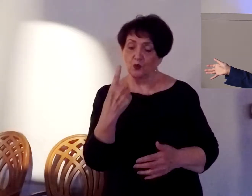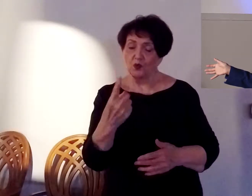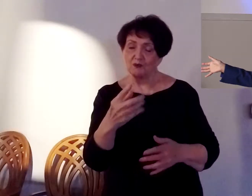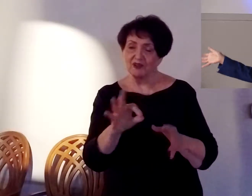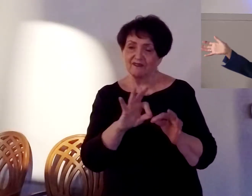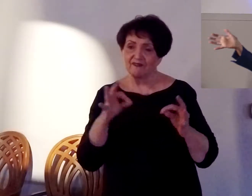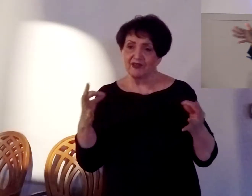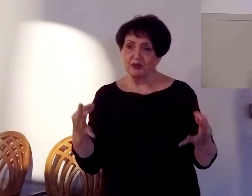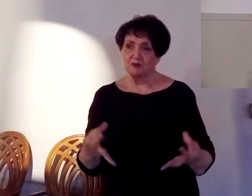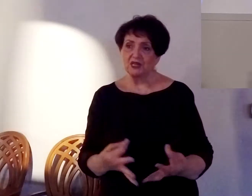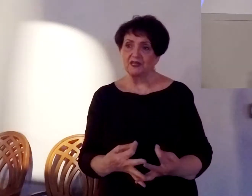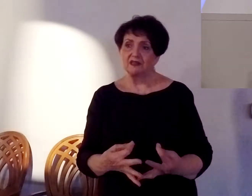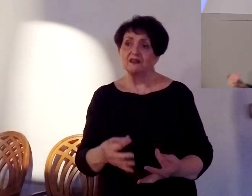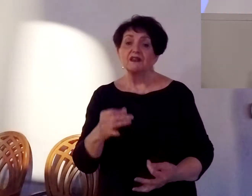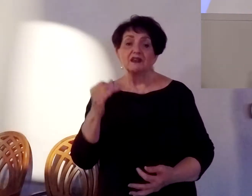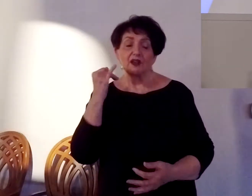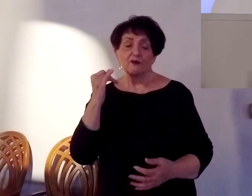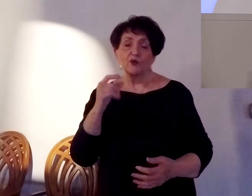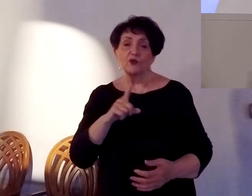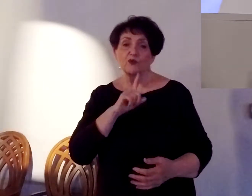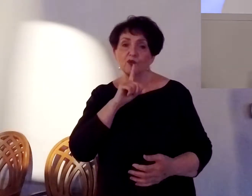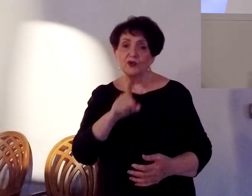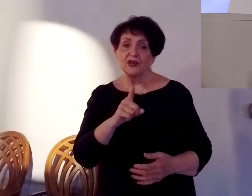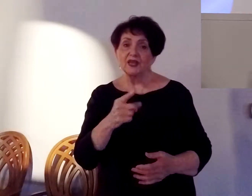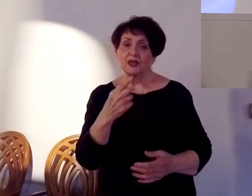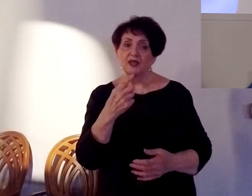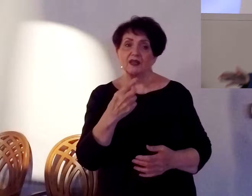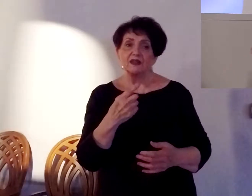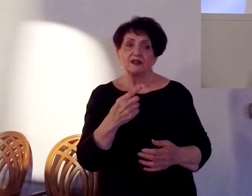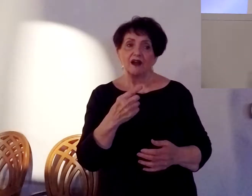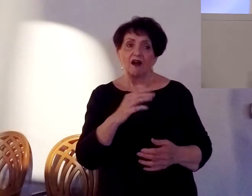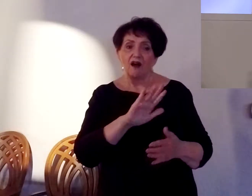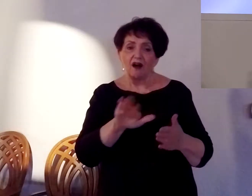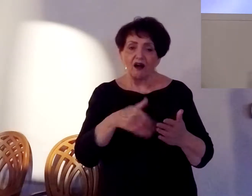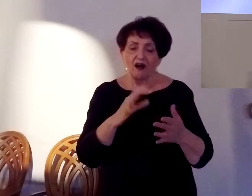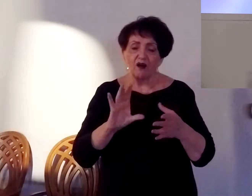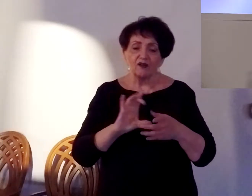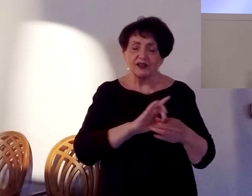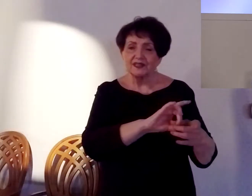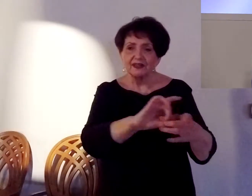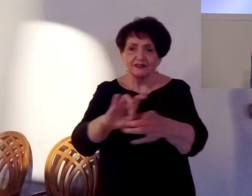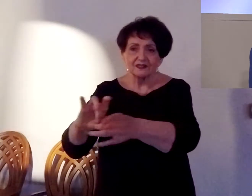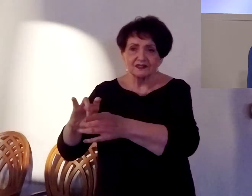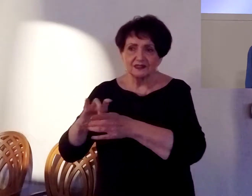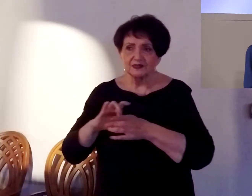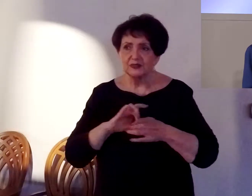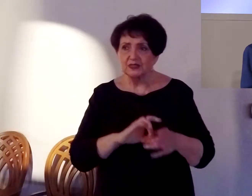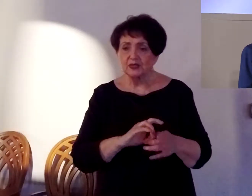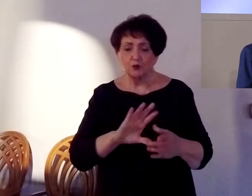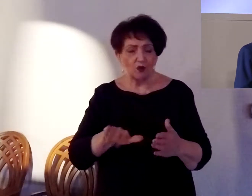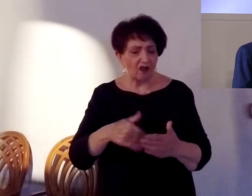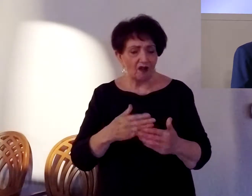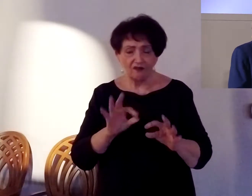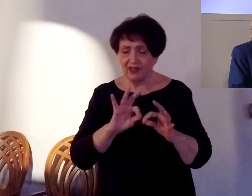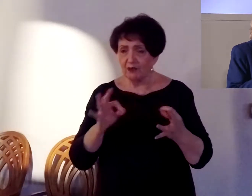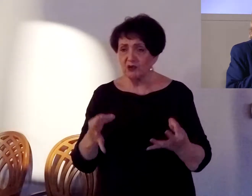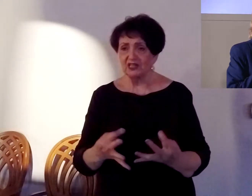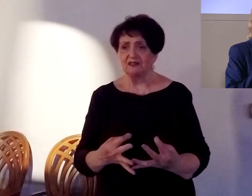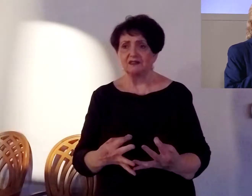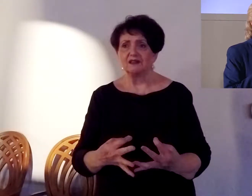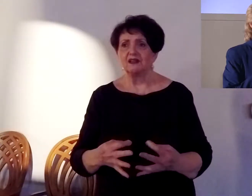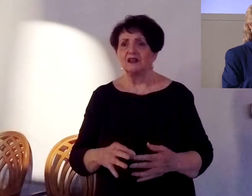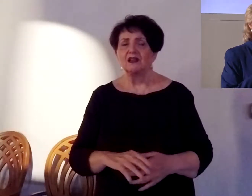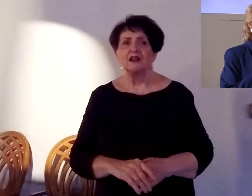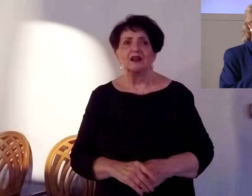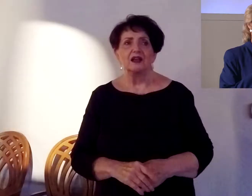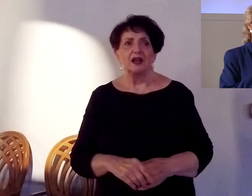in the individualized expressions of this one, if we're all part of the whole, we are all family. And so I